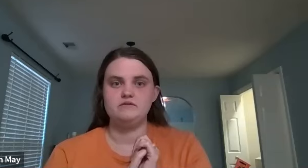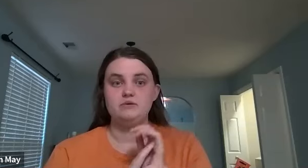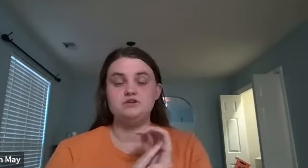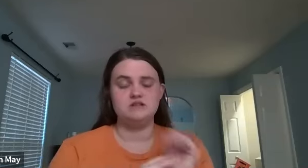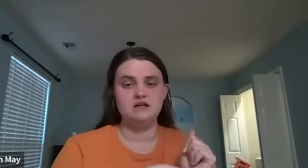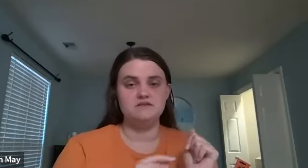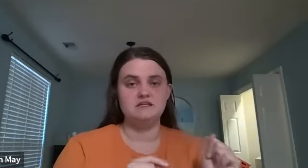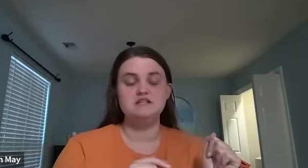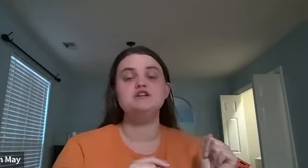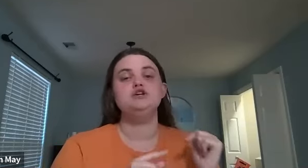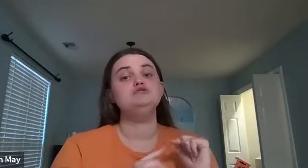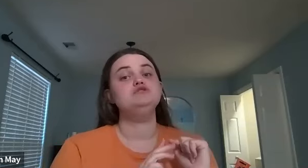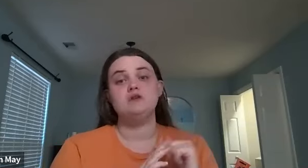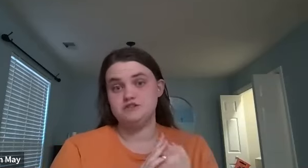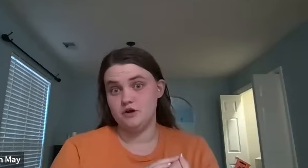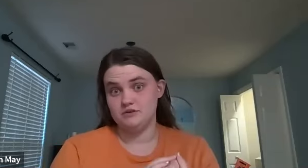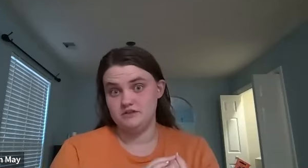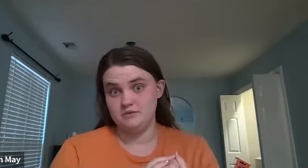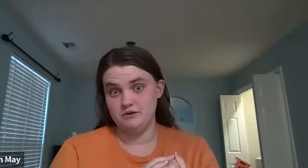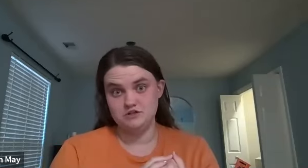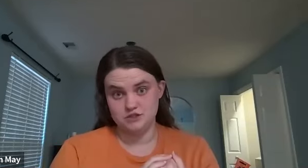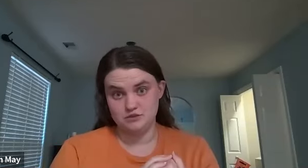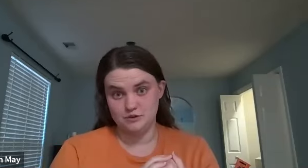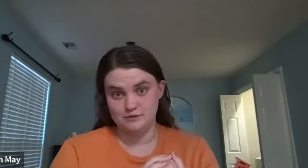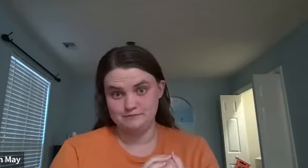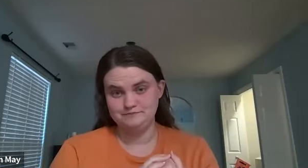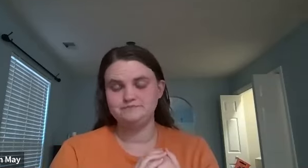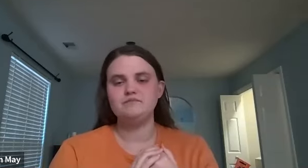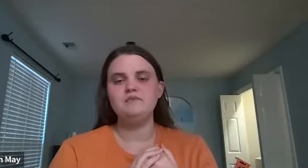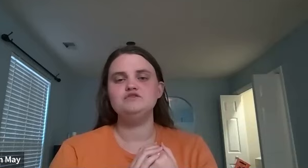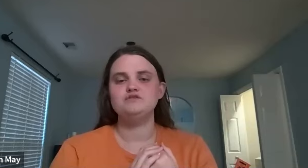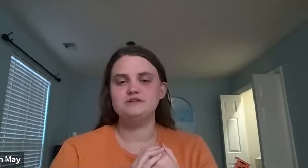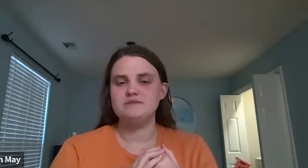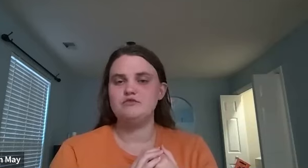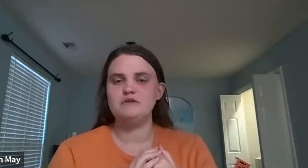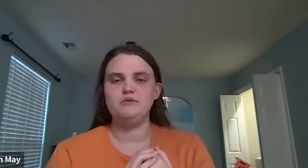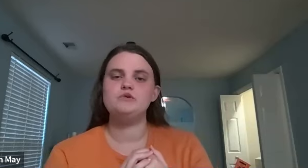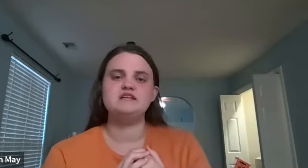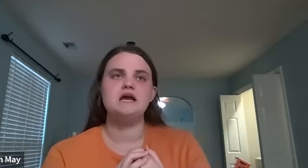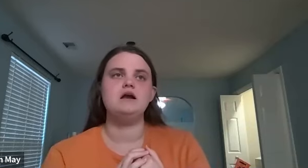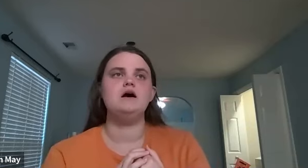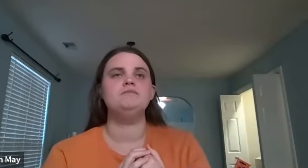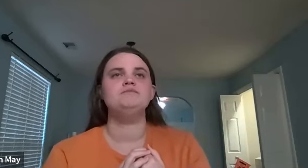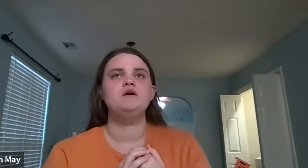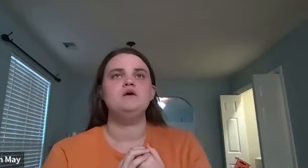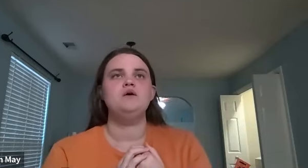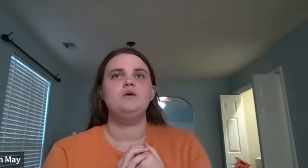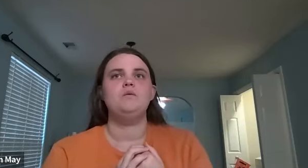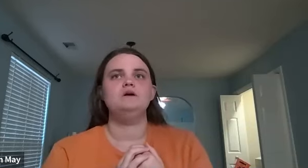when you're signing the sentence, you do not start with the WH question word. So for example, for like when we're saying, what